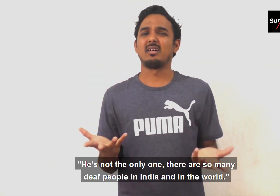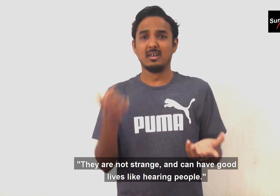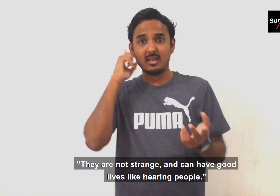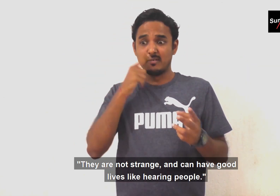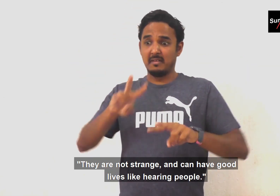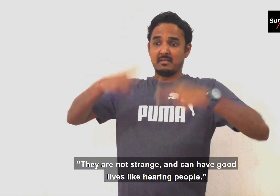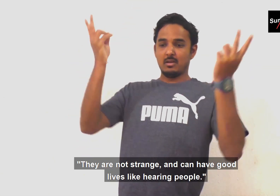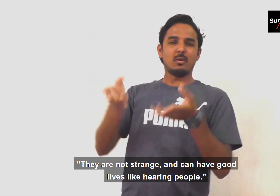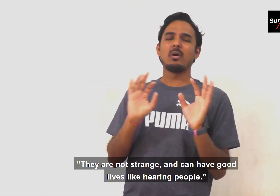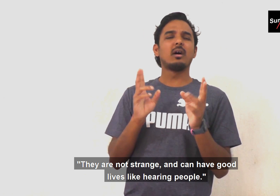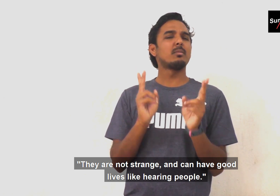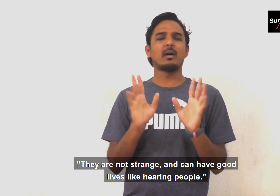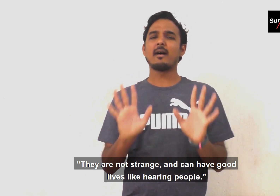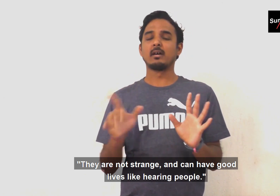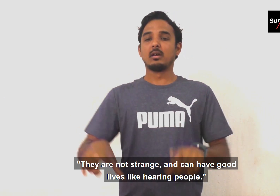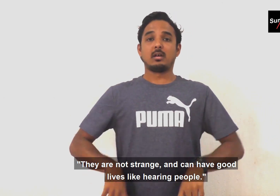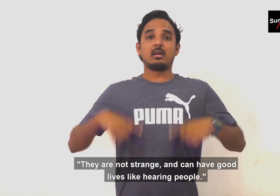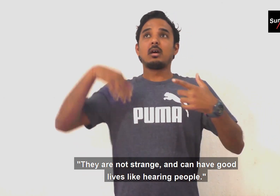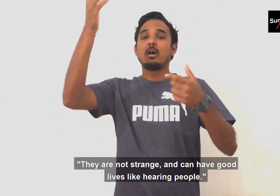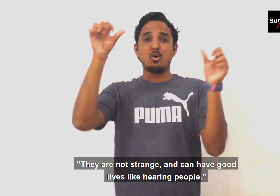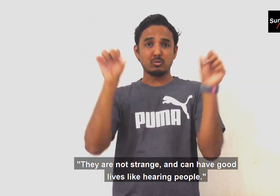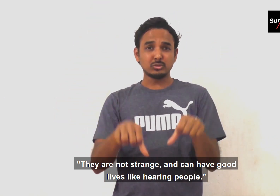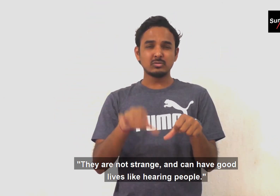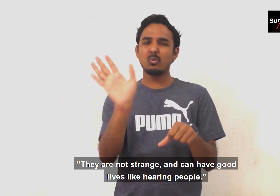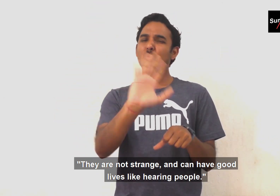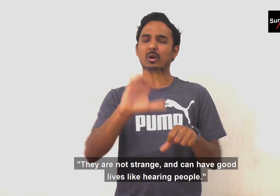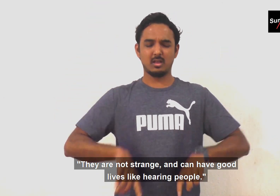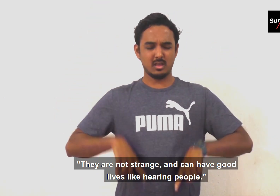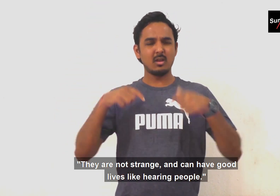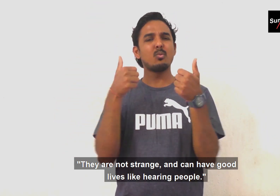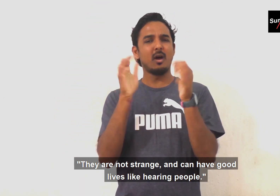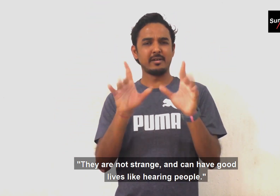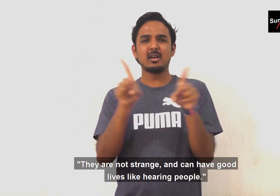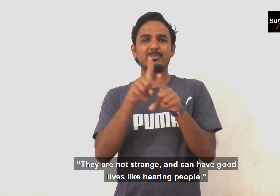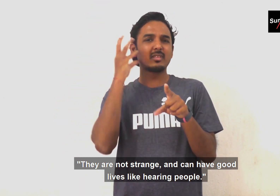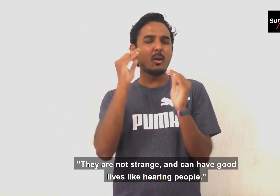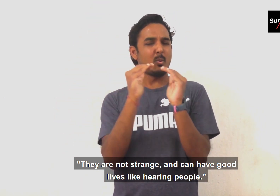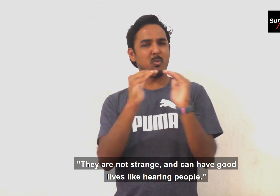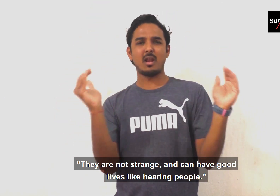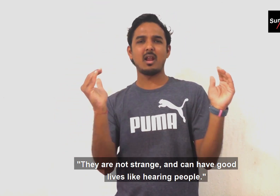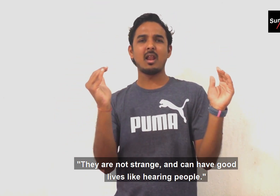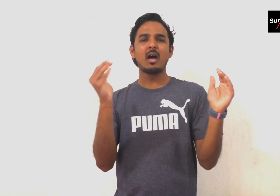world. They are not strange and can have good lives like hearing people.